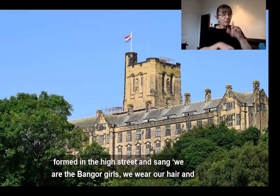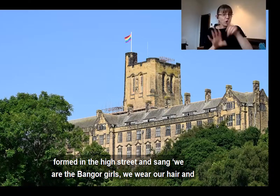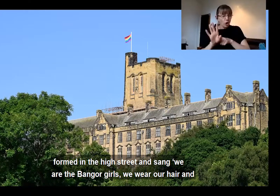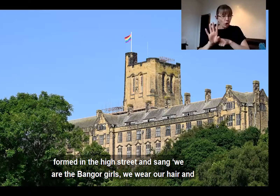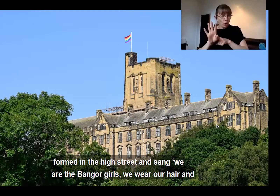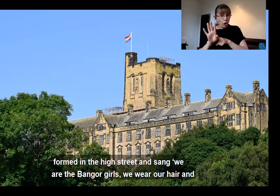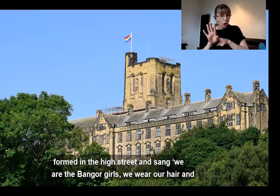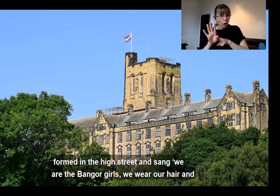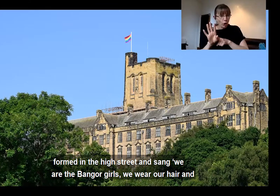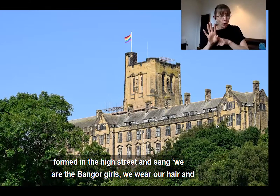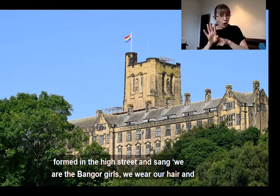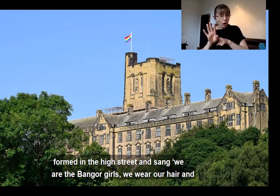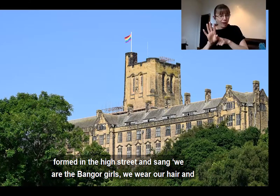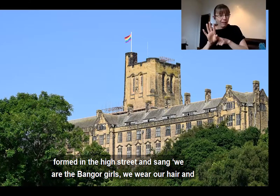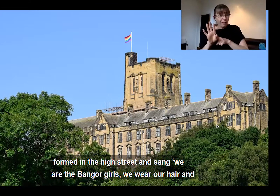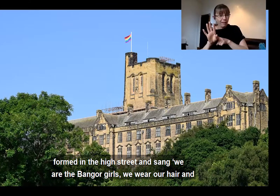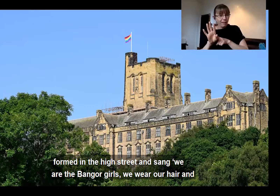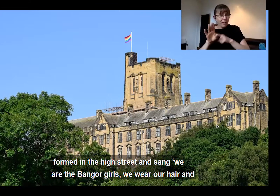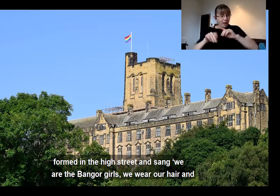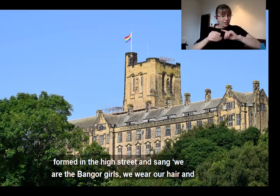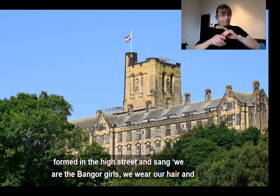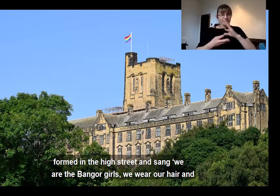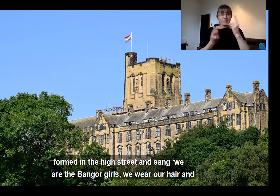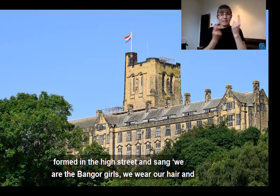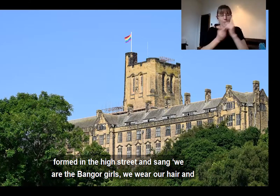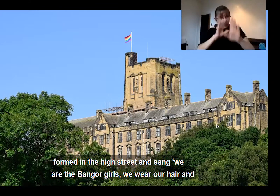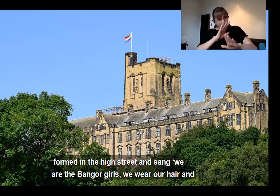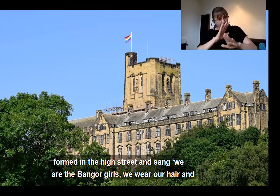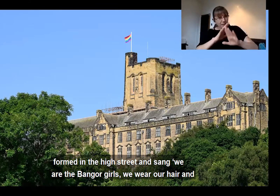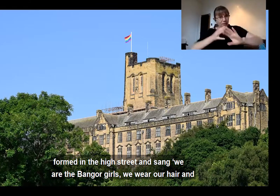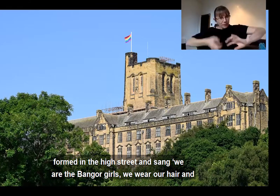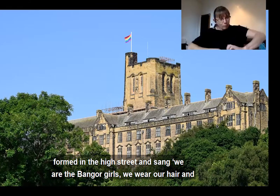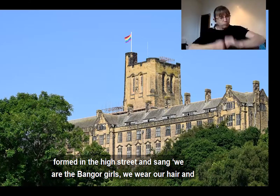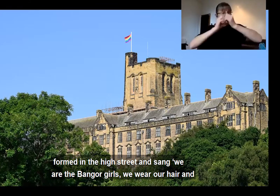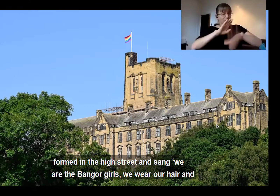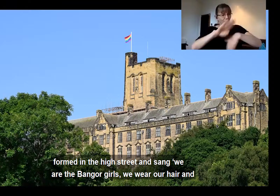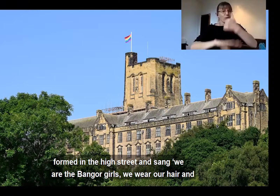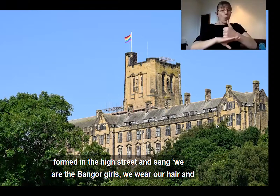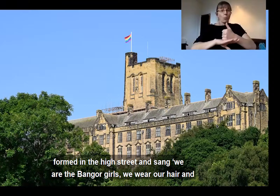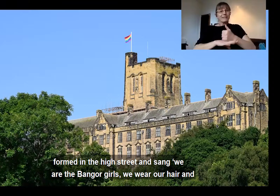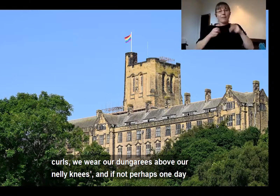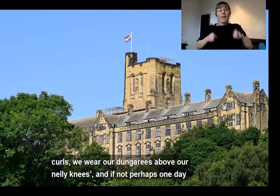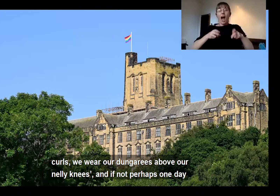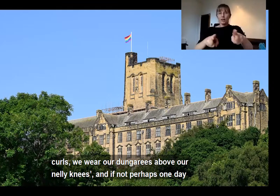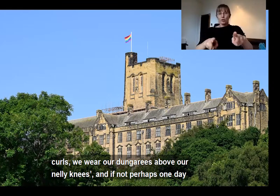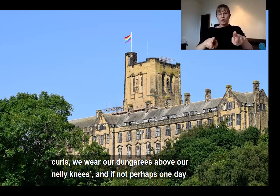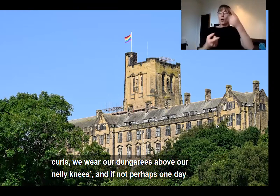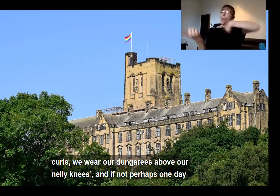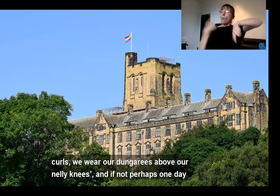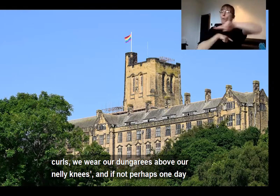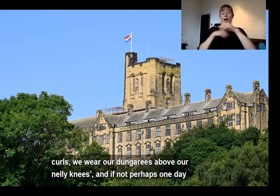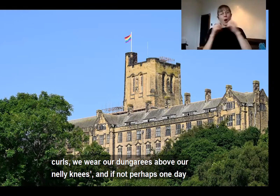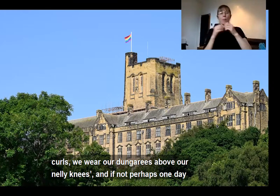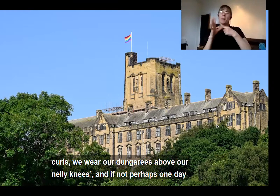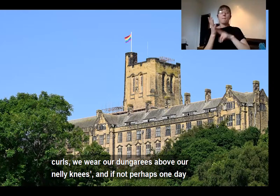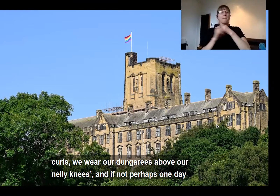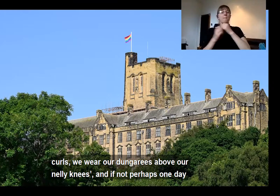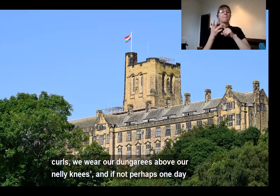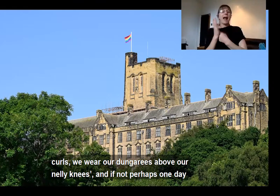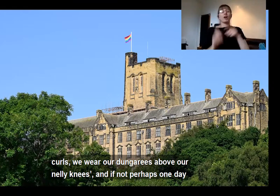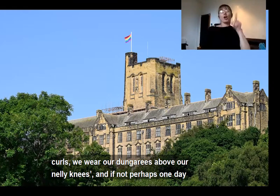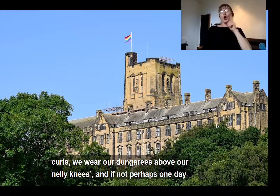a kickline formed in the high street and sang, "We are the Bangor girls, we wear our hair in curls, we wear